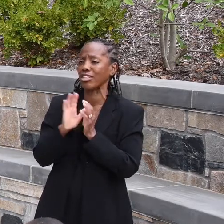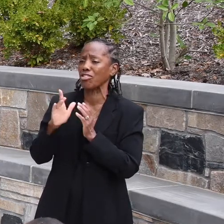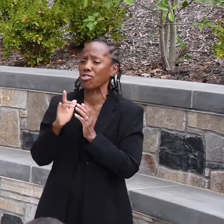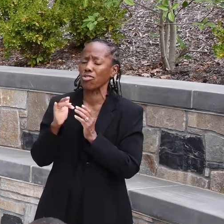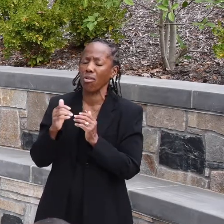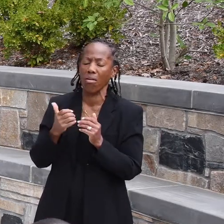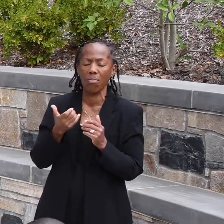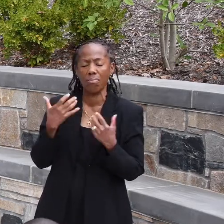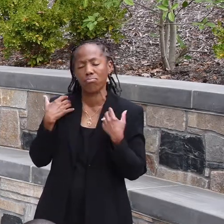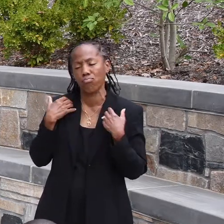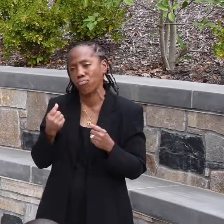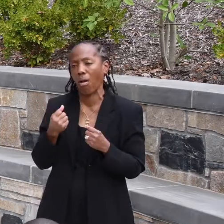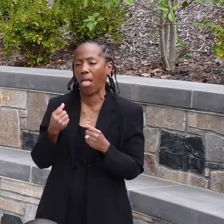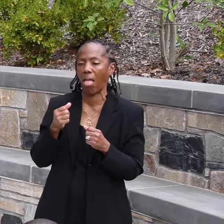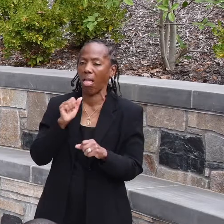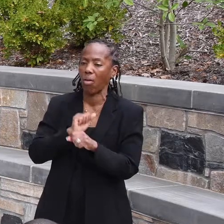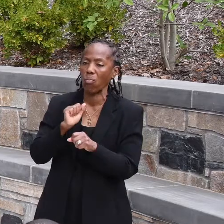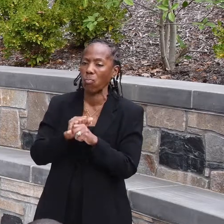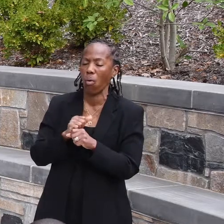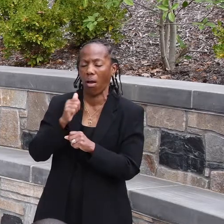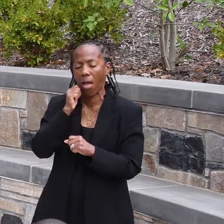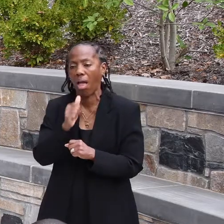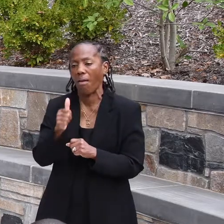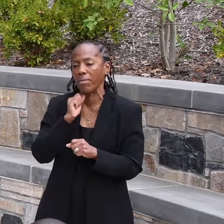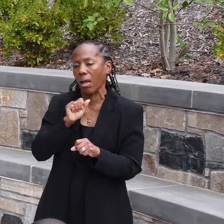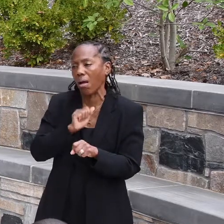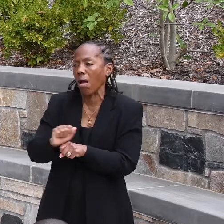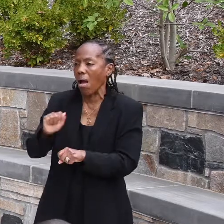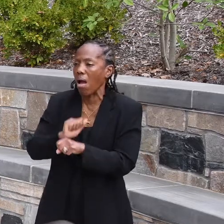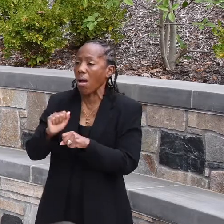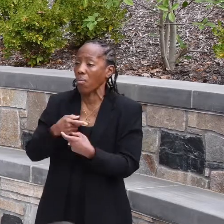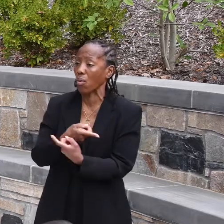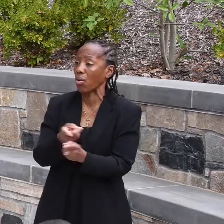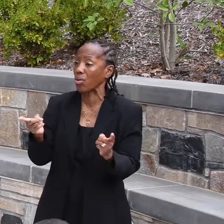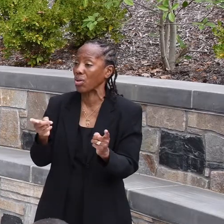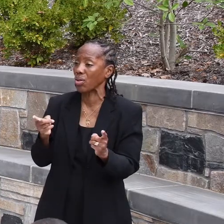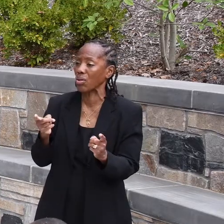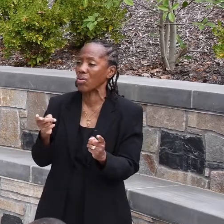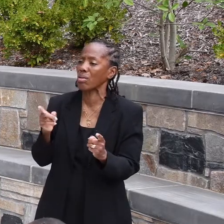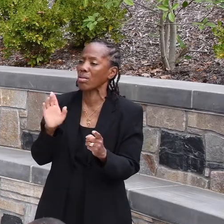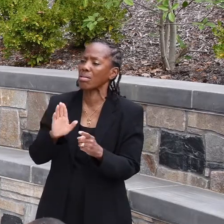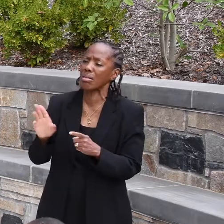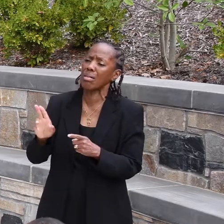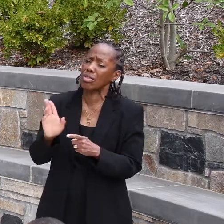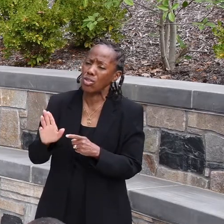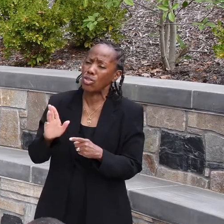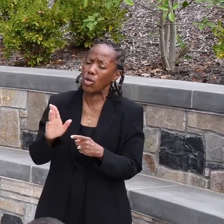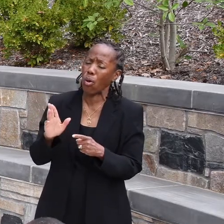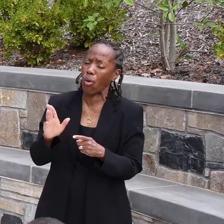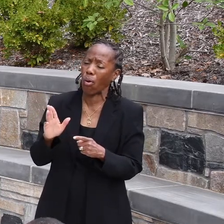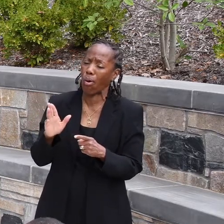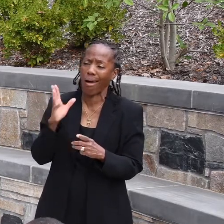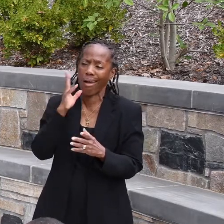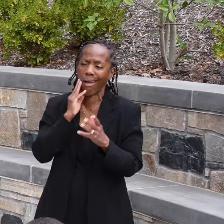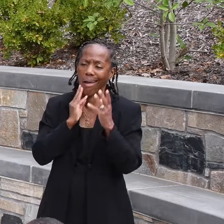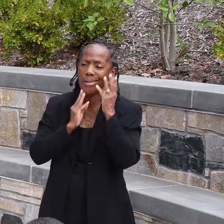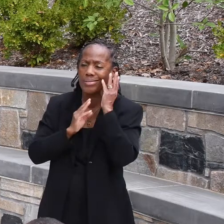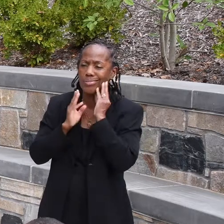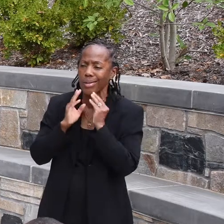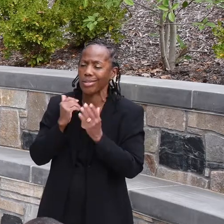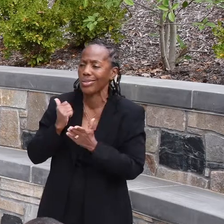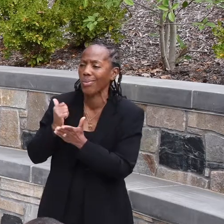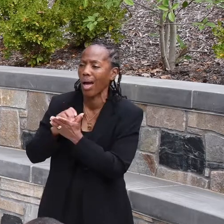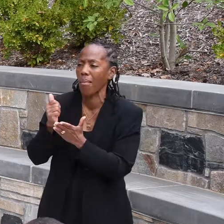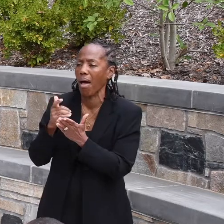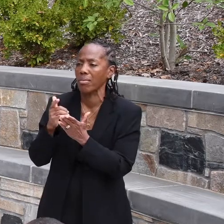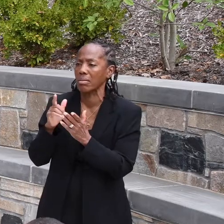Your courageous work that you do each and every day, utilizing your lived experience and helping